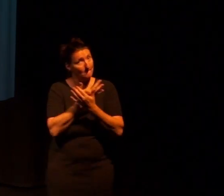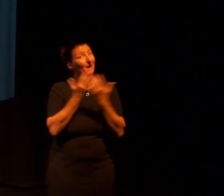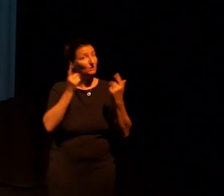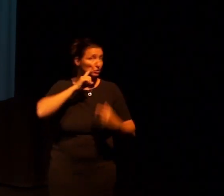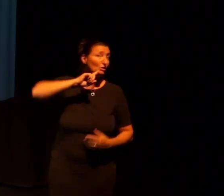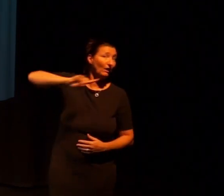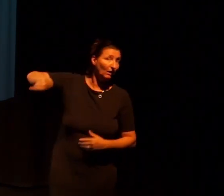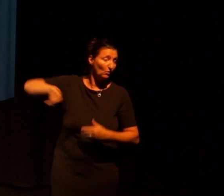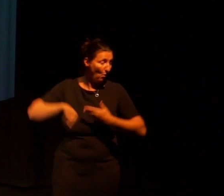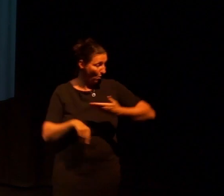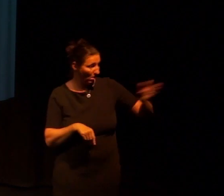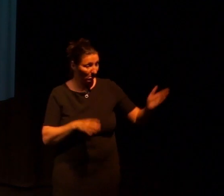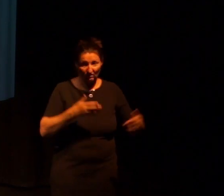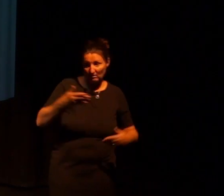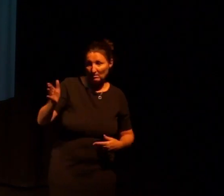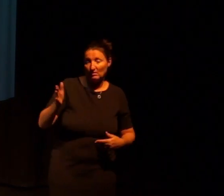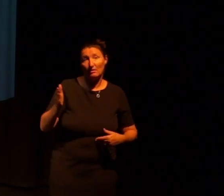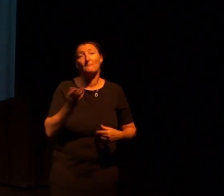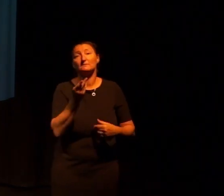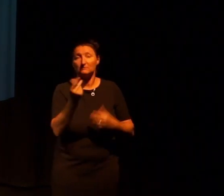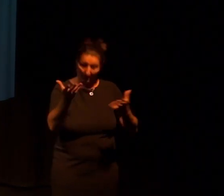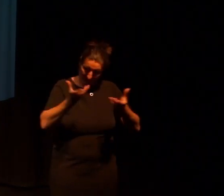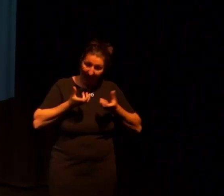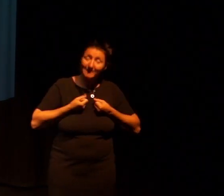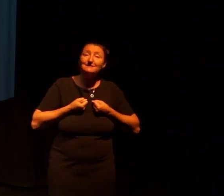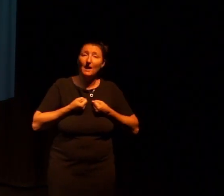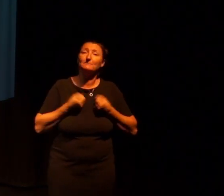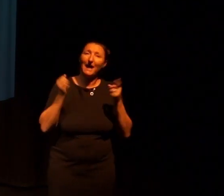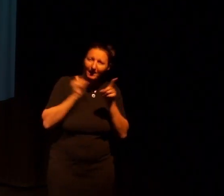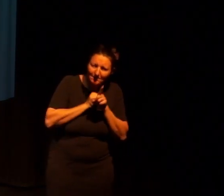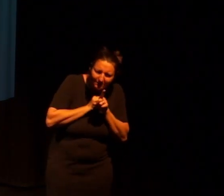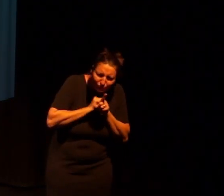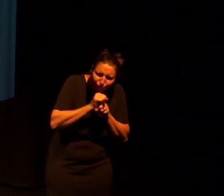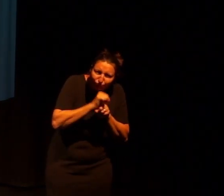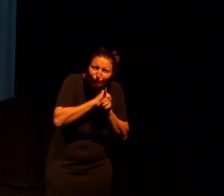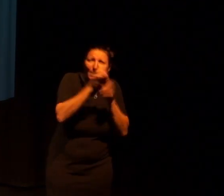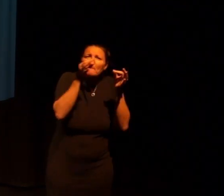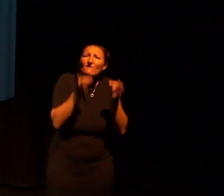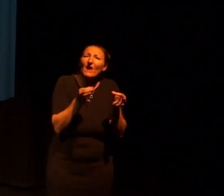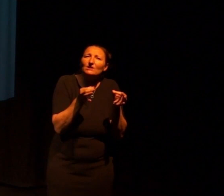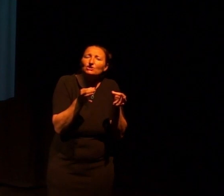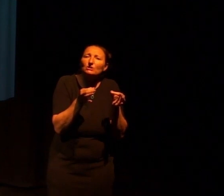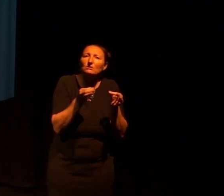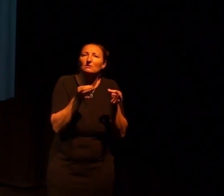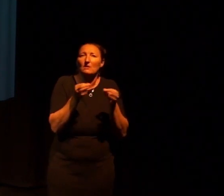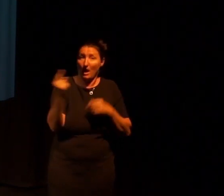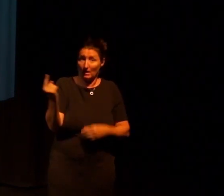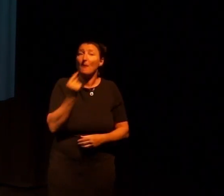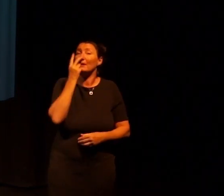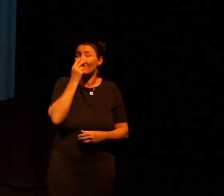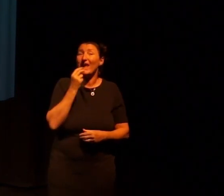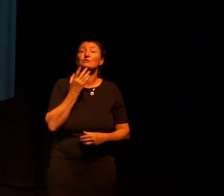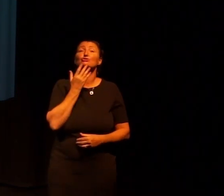deflected, others embraced, refined, and perfected. Coming of age is trial and